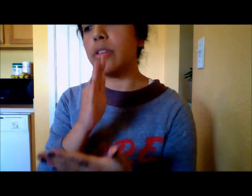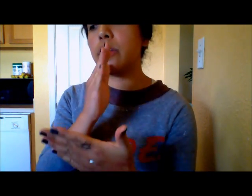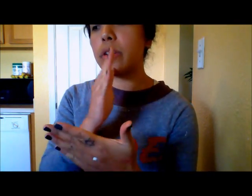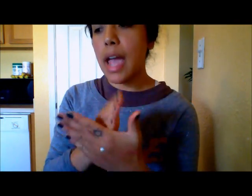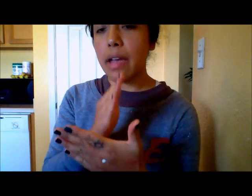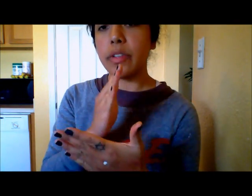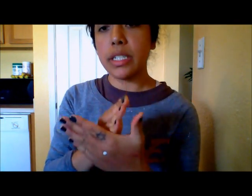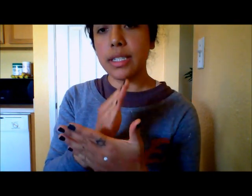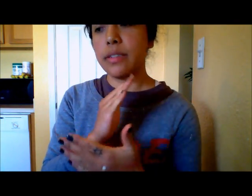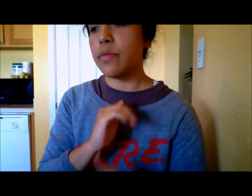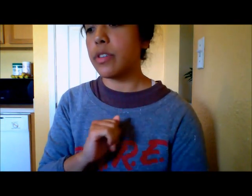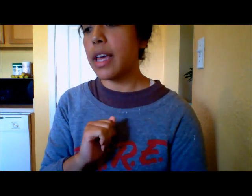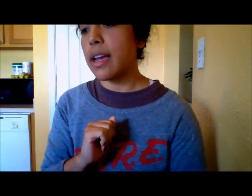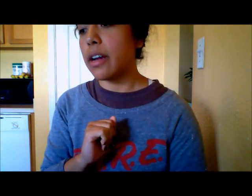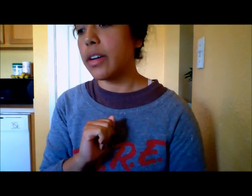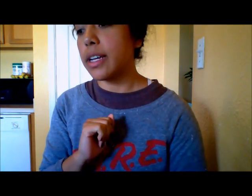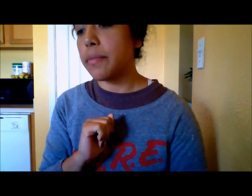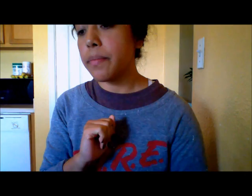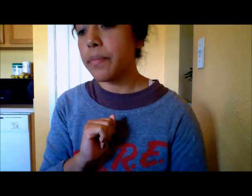or average for that area.